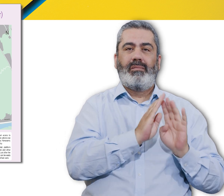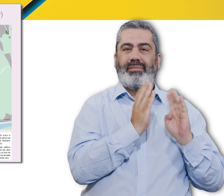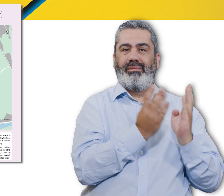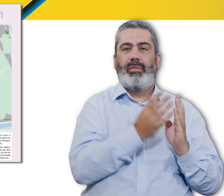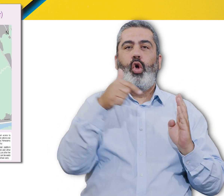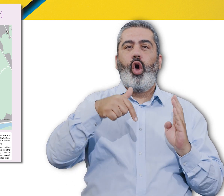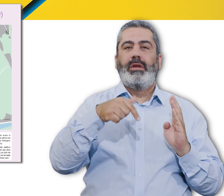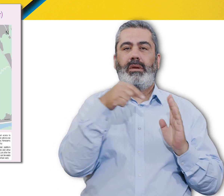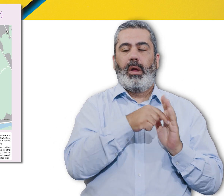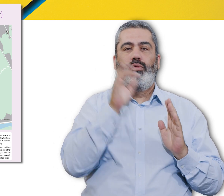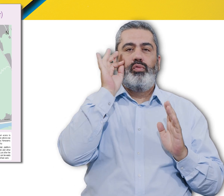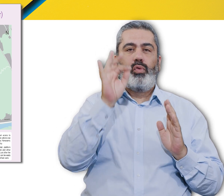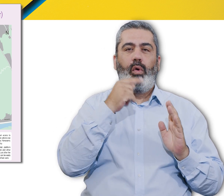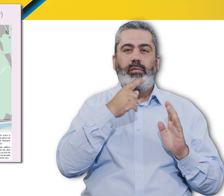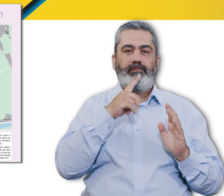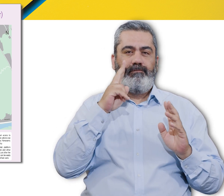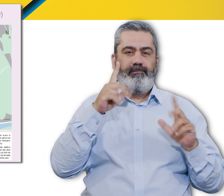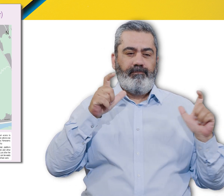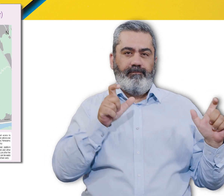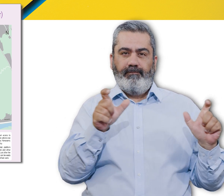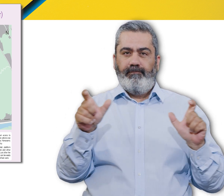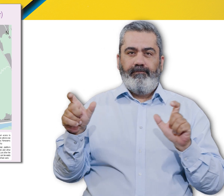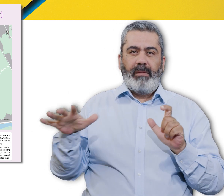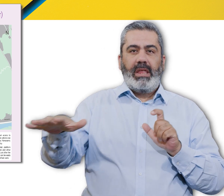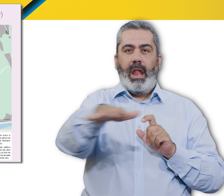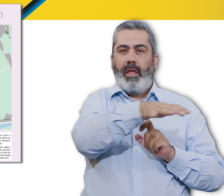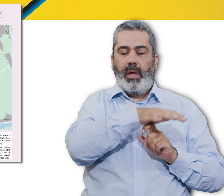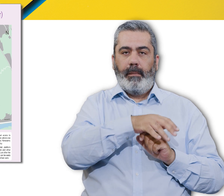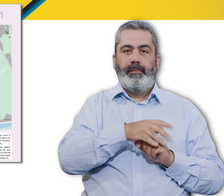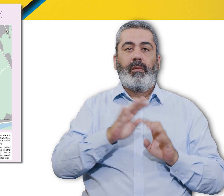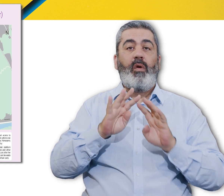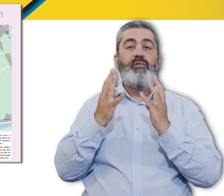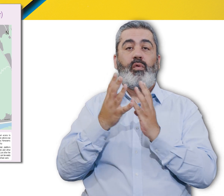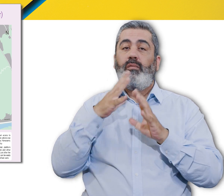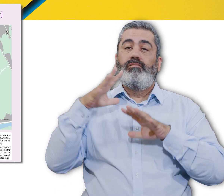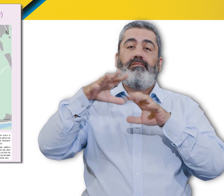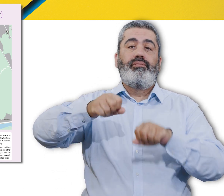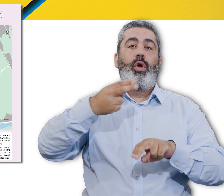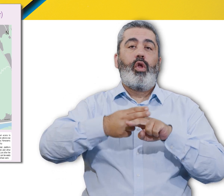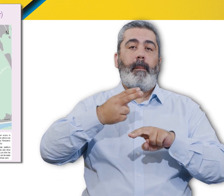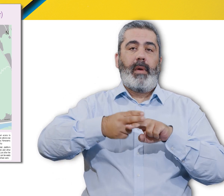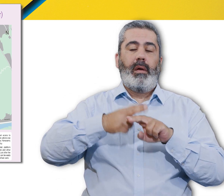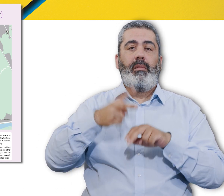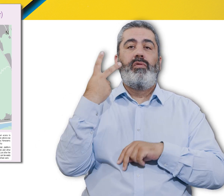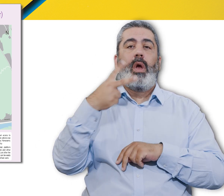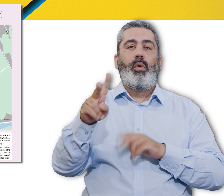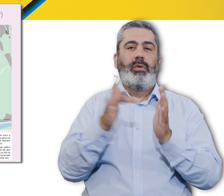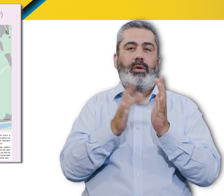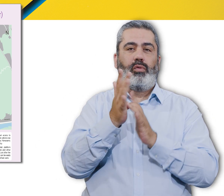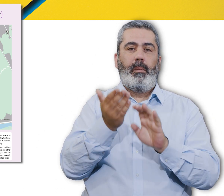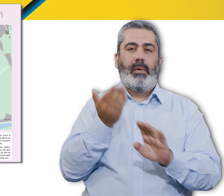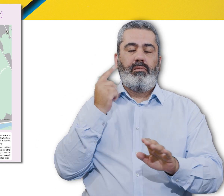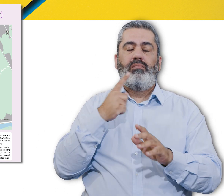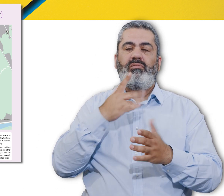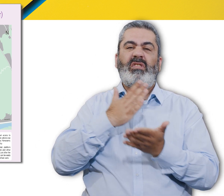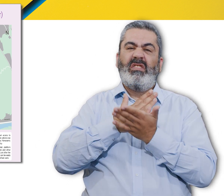Illyrian Partheni tribe in the 4th century BC. They also fortified the hill opposite in present-day Gorica in order to be able to control